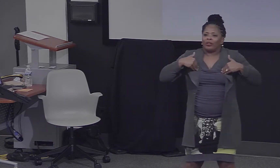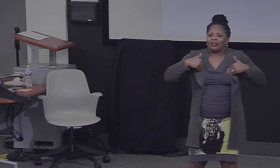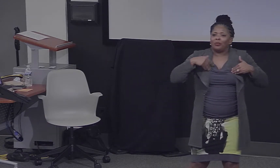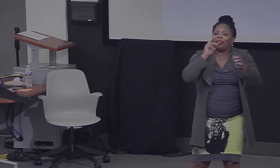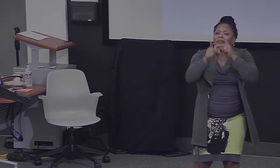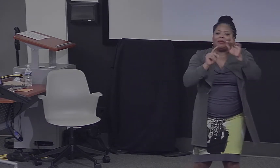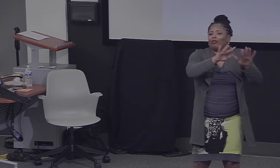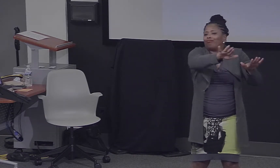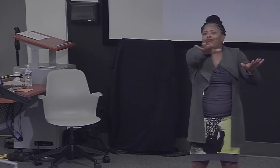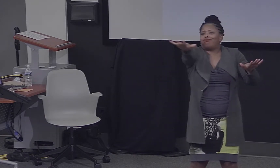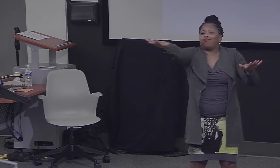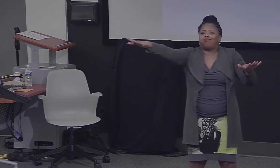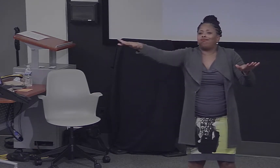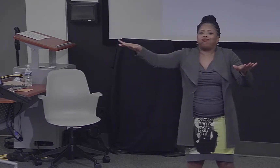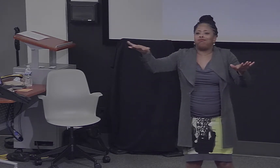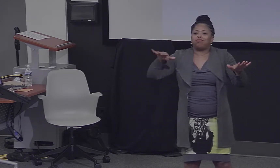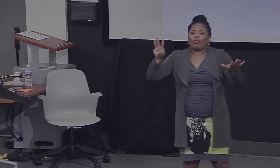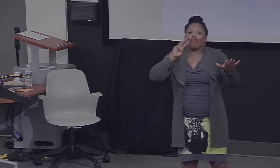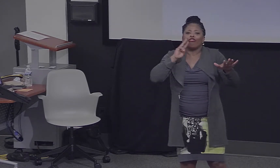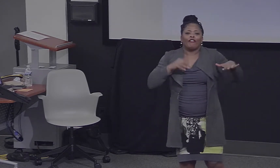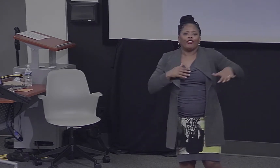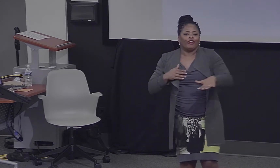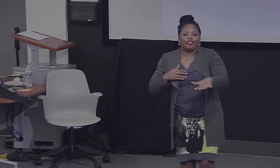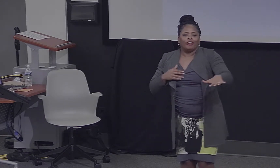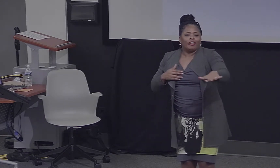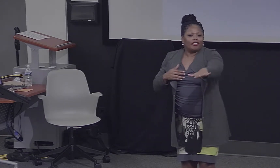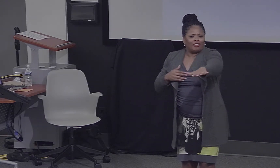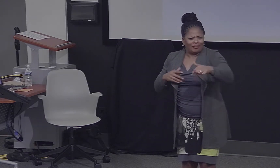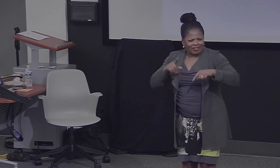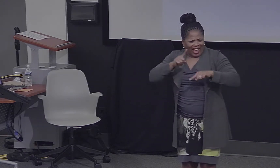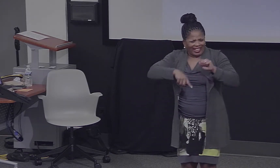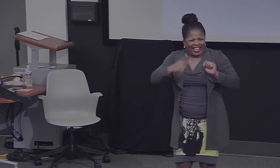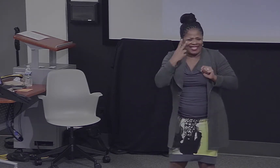So thinking back to the town and the river and all of the townspeople coming,